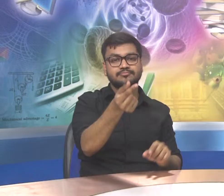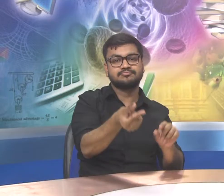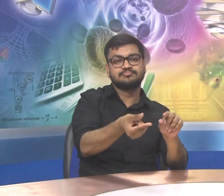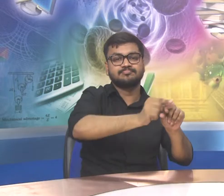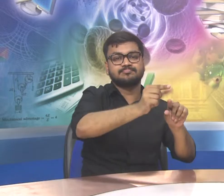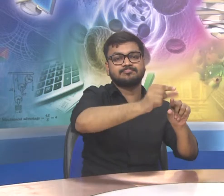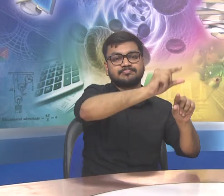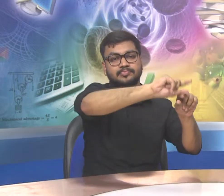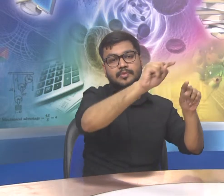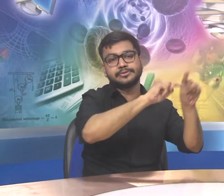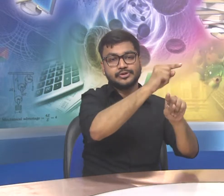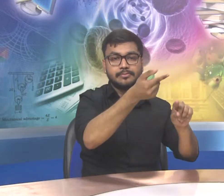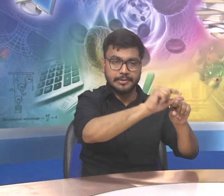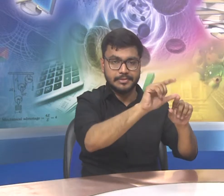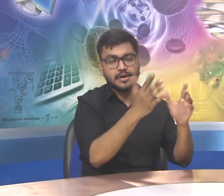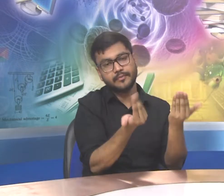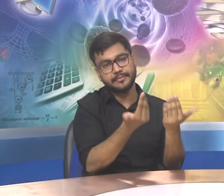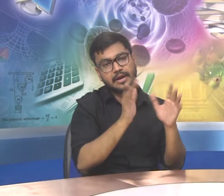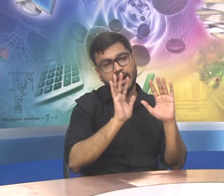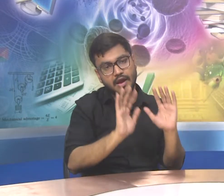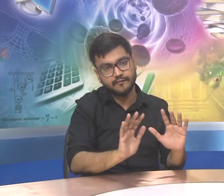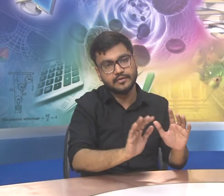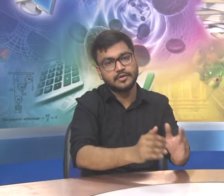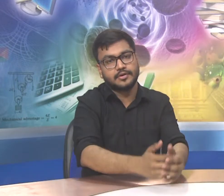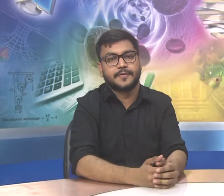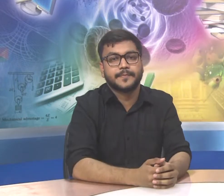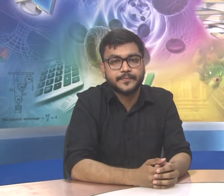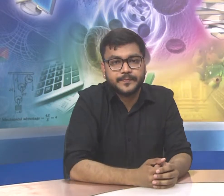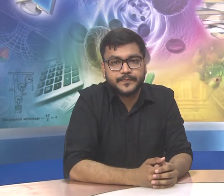They can pay back through the installment within the time.